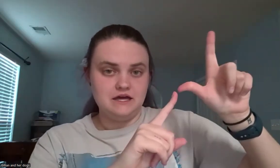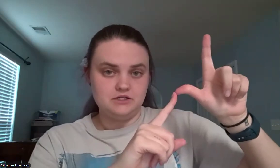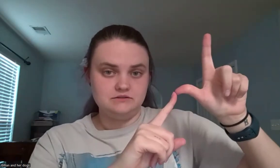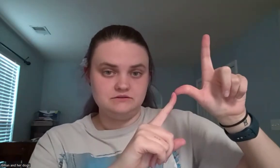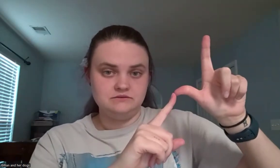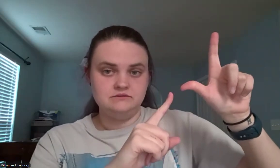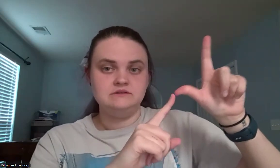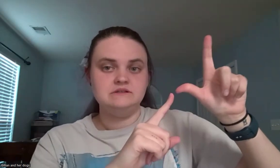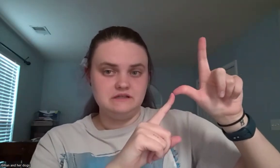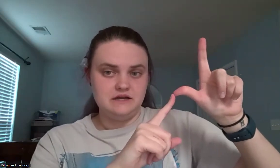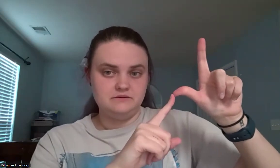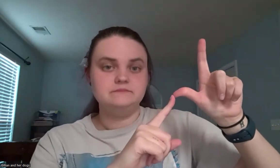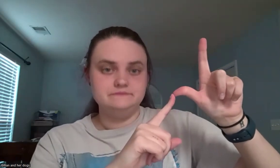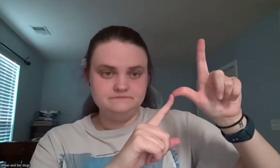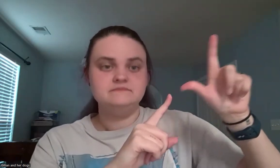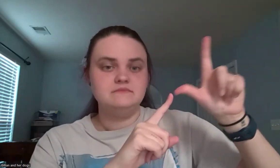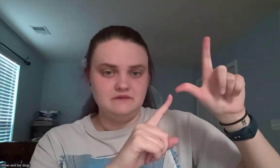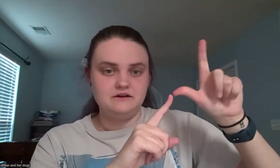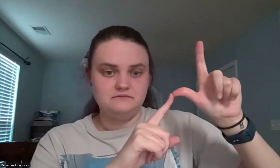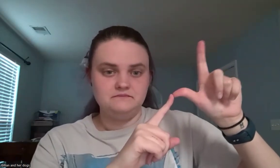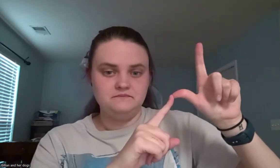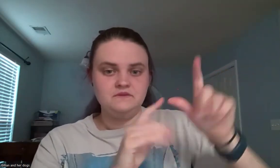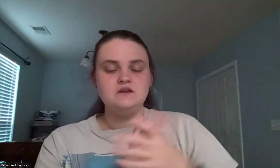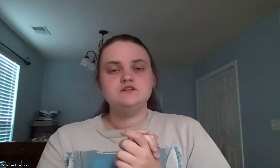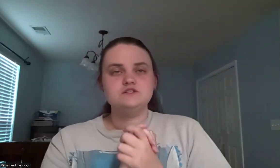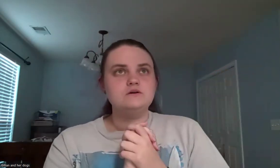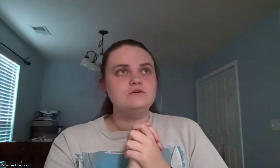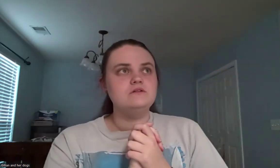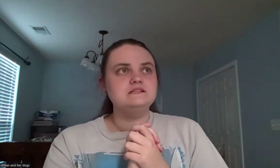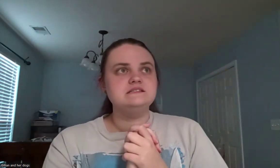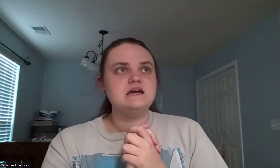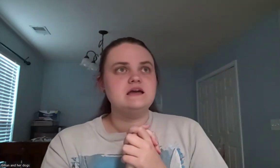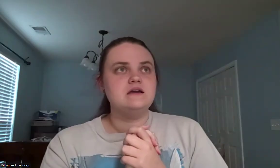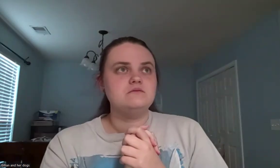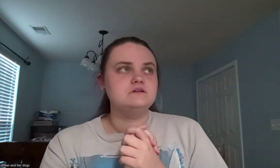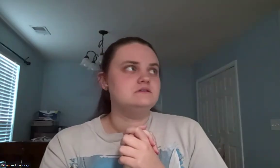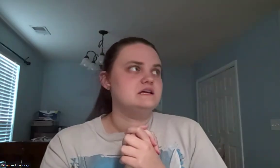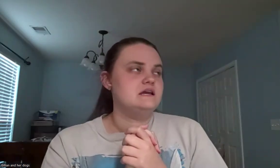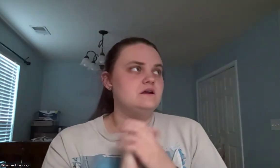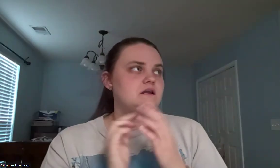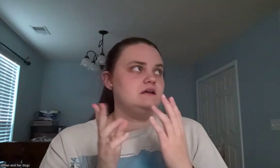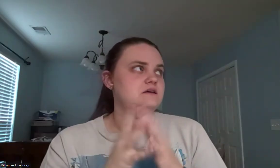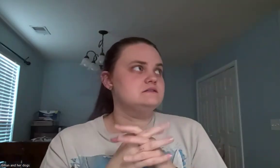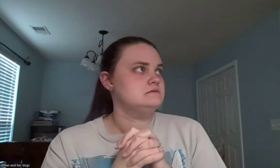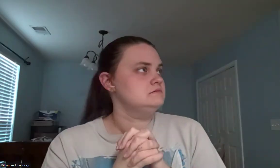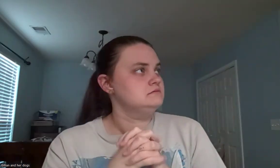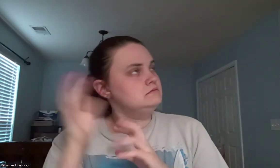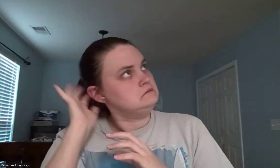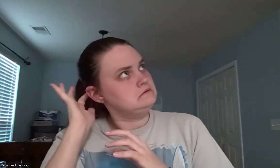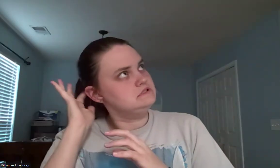Letter, letter, letter. So let's say we're saying it is, think